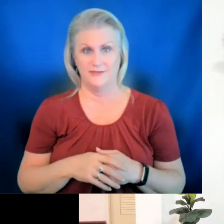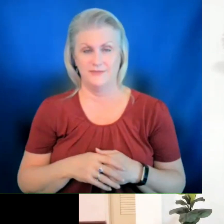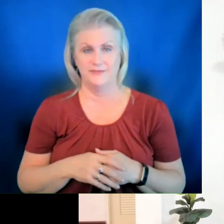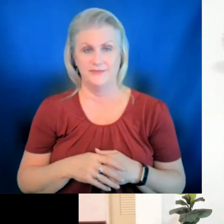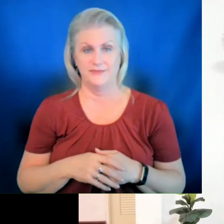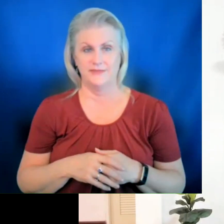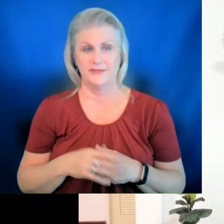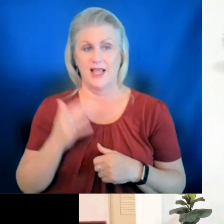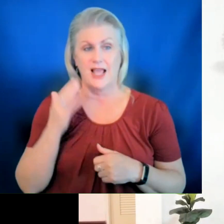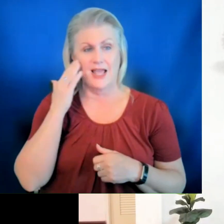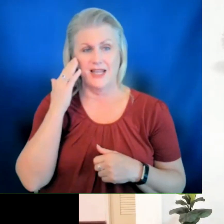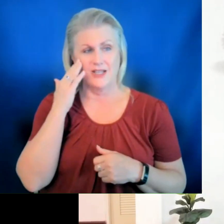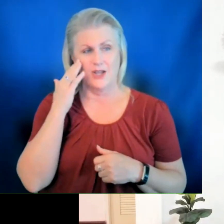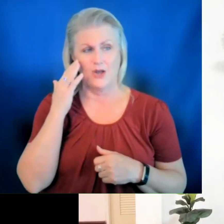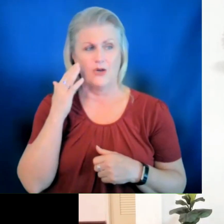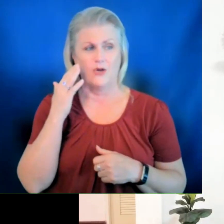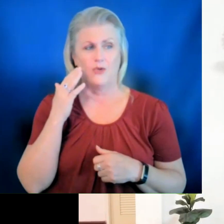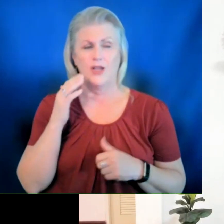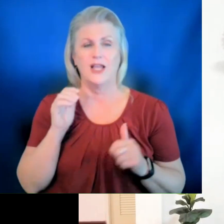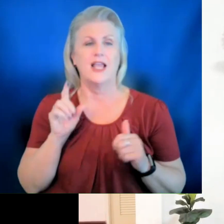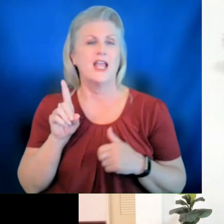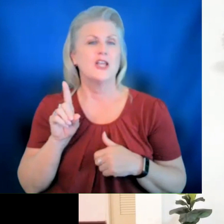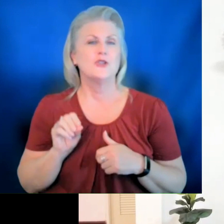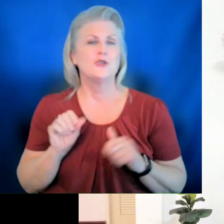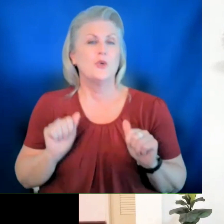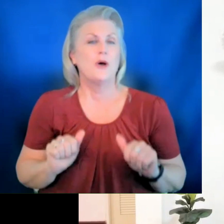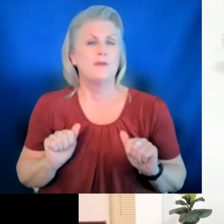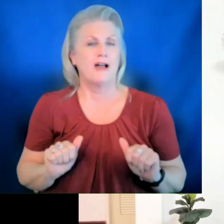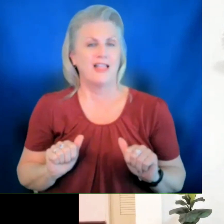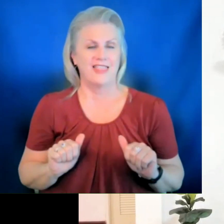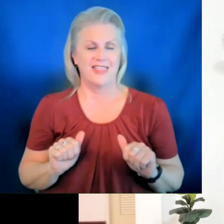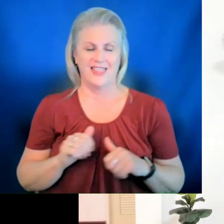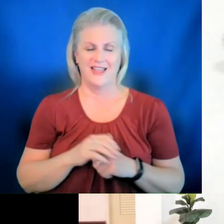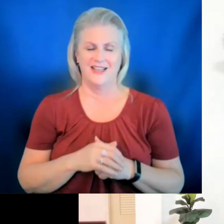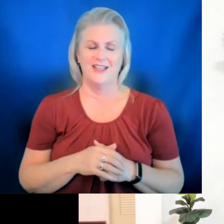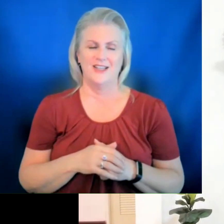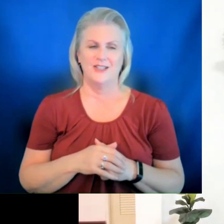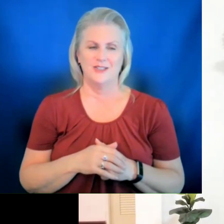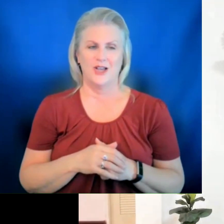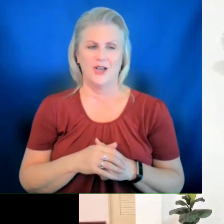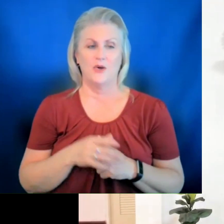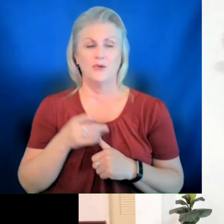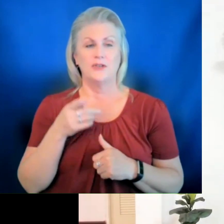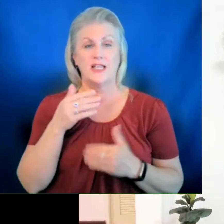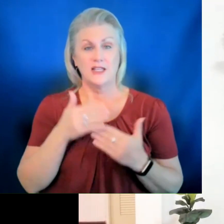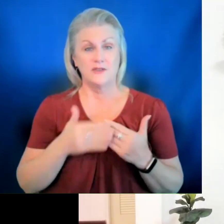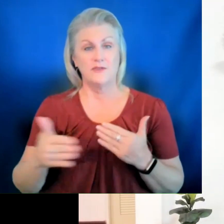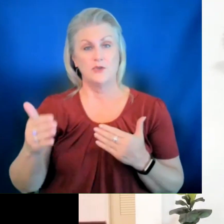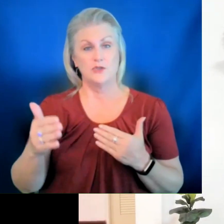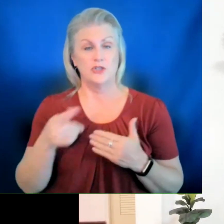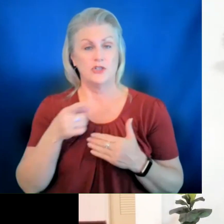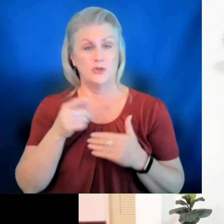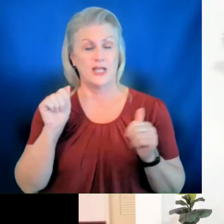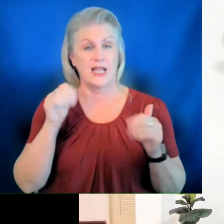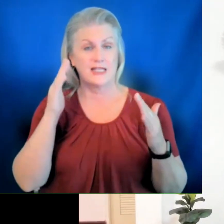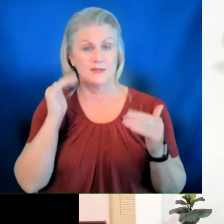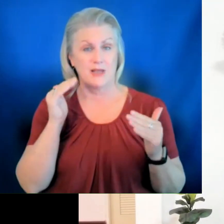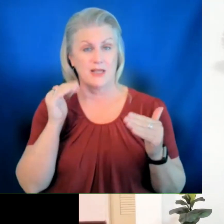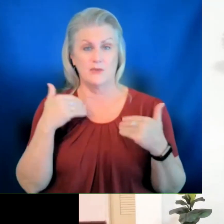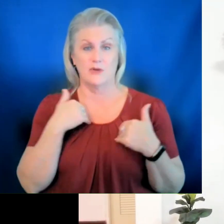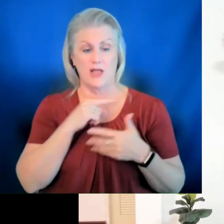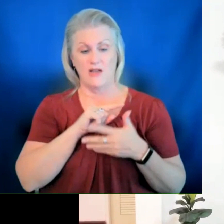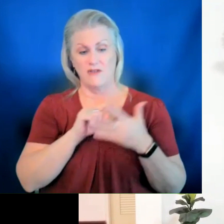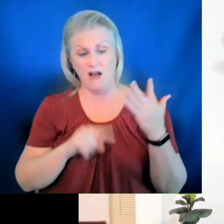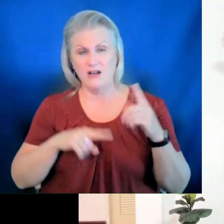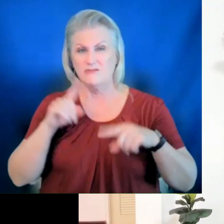it's big, it's huge, and I know it's so doable. So in future episodes, you can expect that we